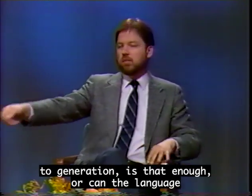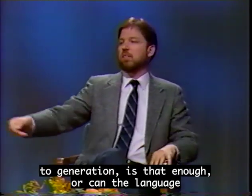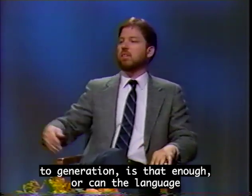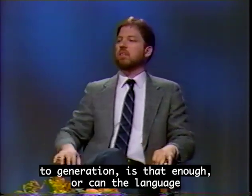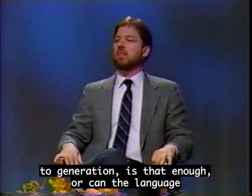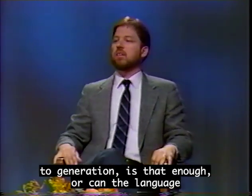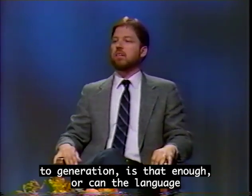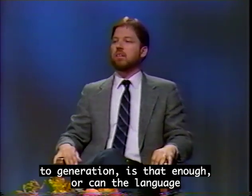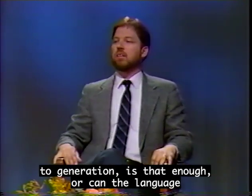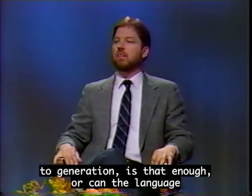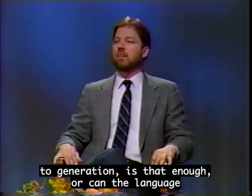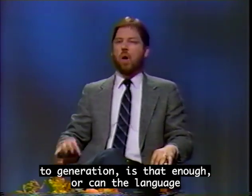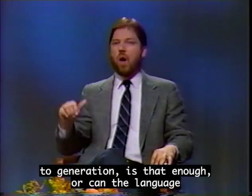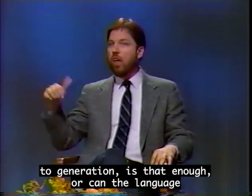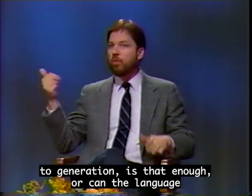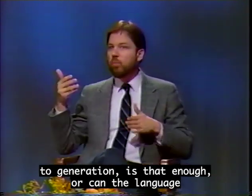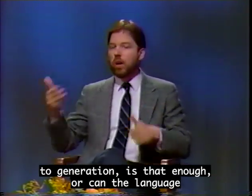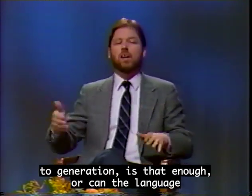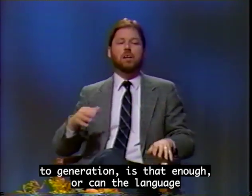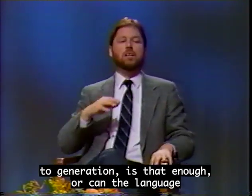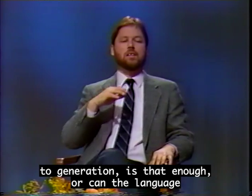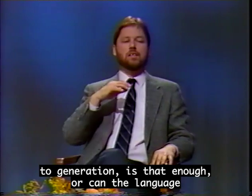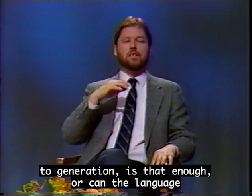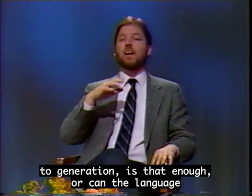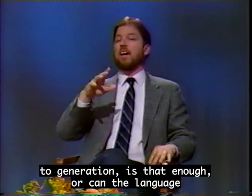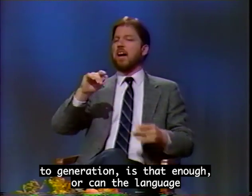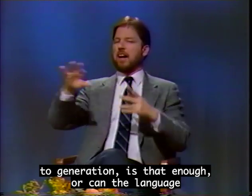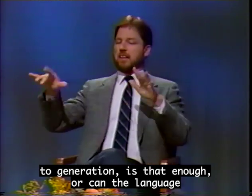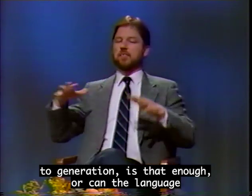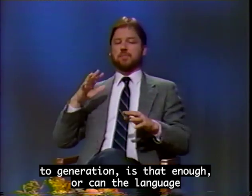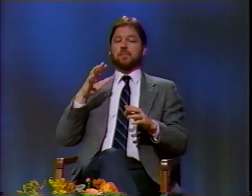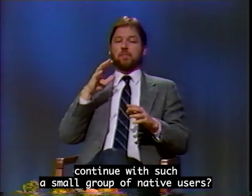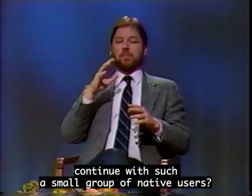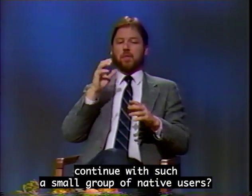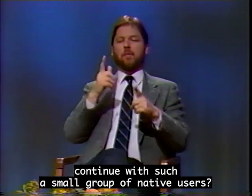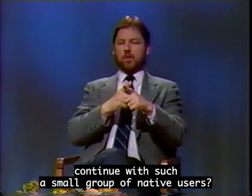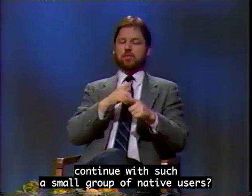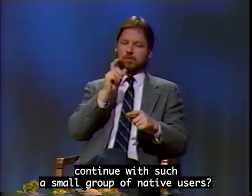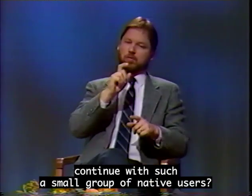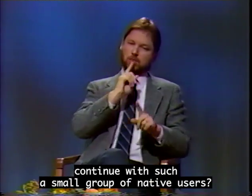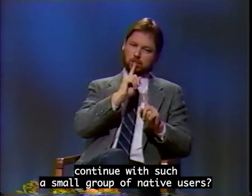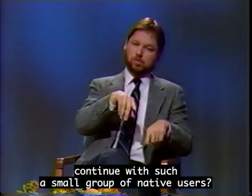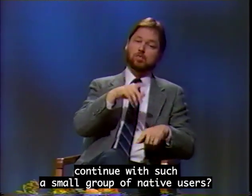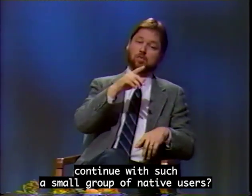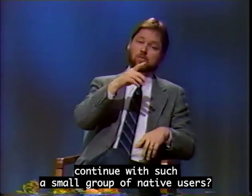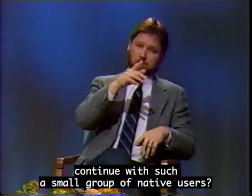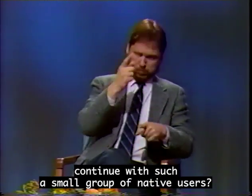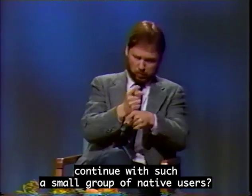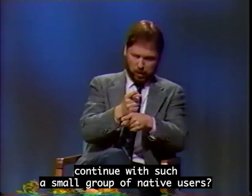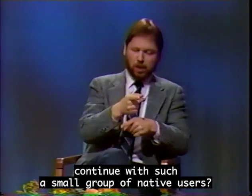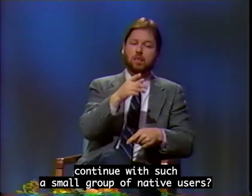to generation, is that enough? Or can the language continue with such a small group of native